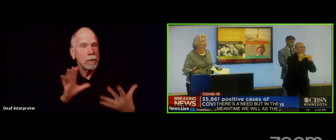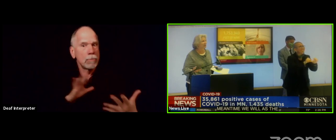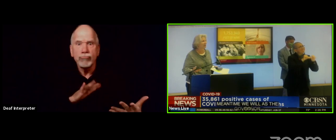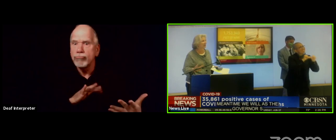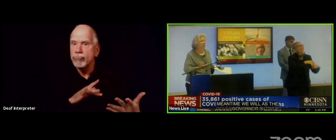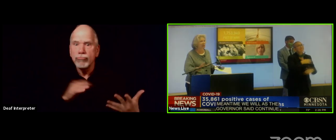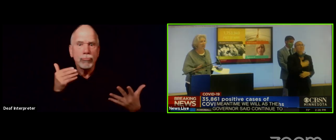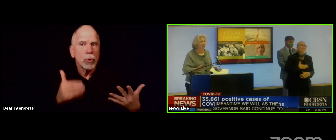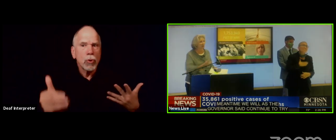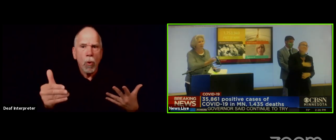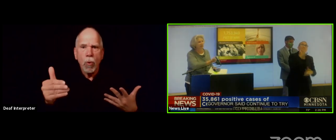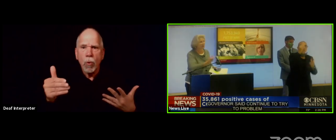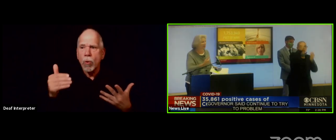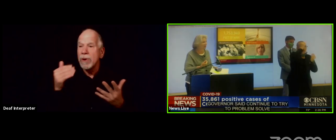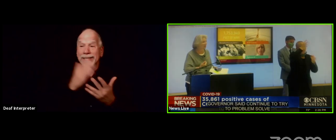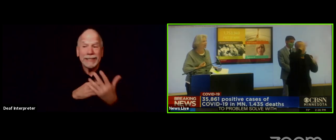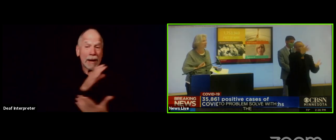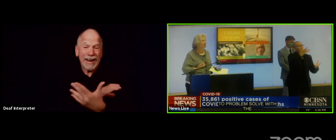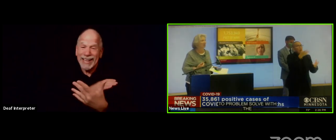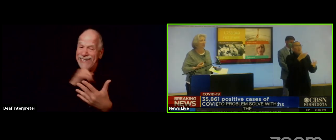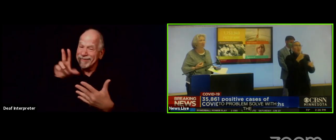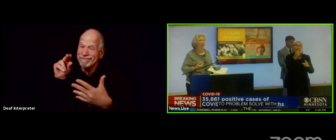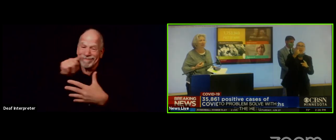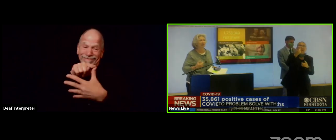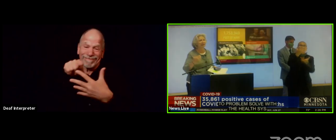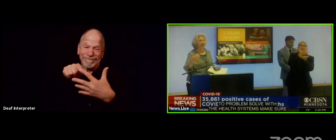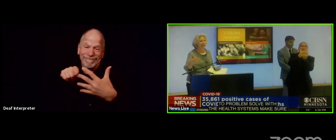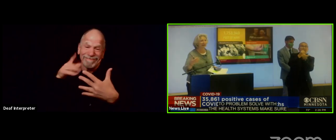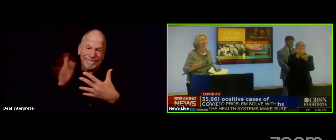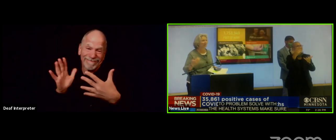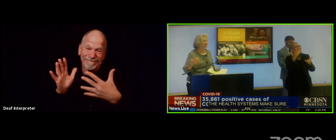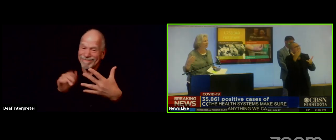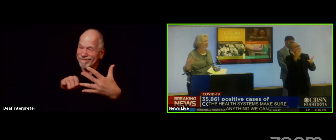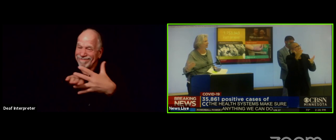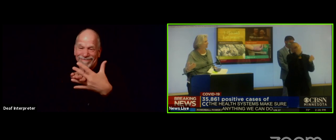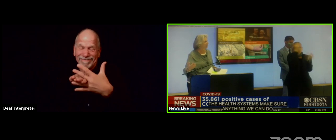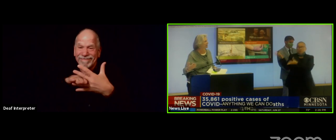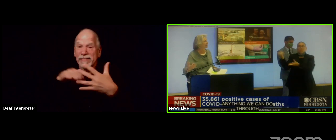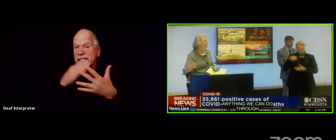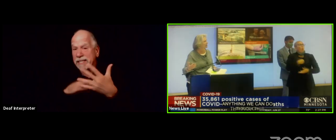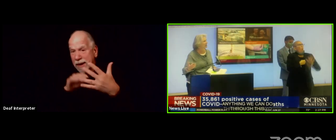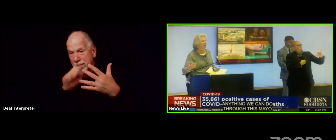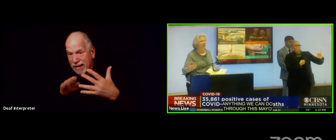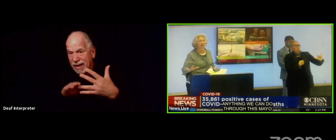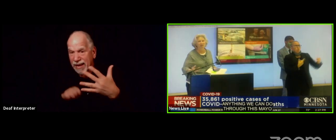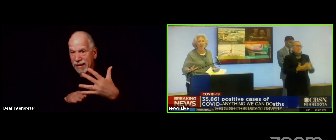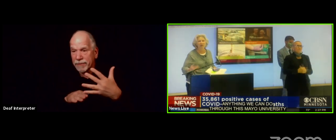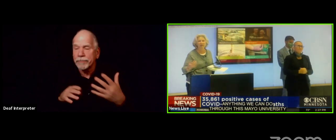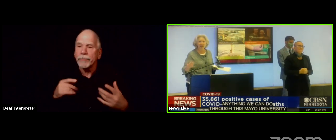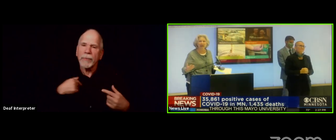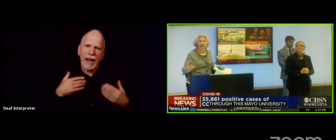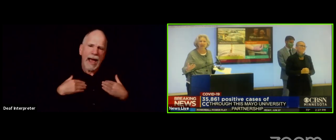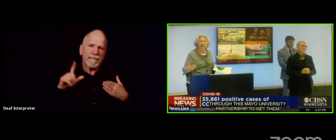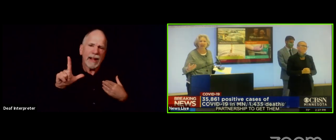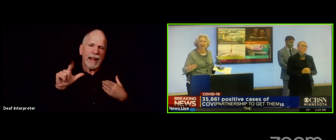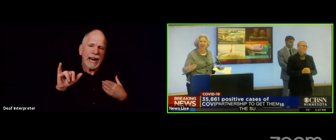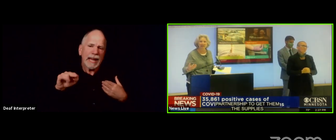sure anything we can do through this Mayo University partnership to get them, the supplies that they're missing, so that they